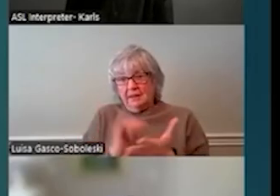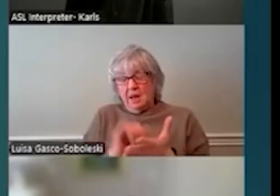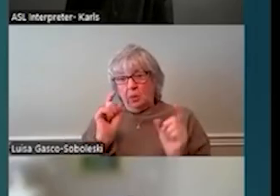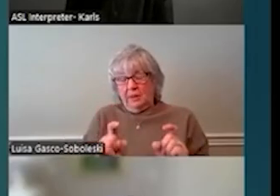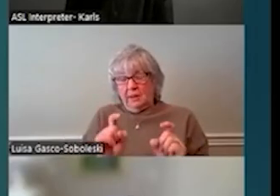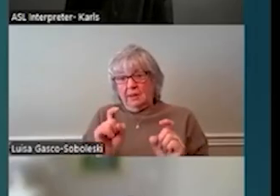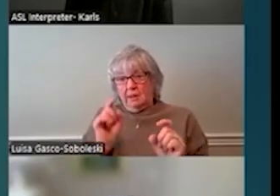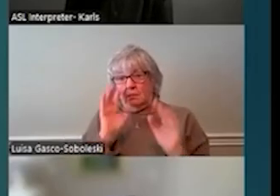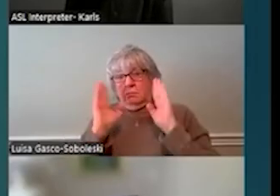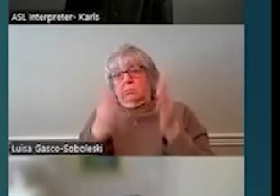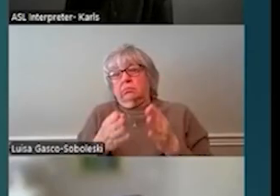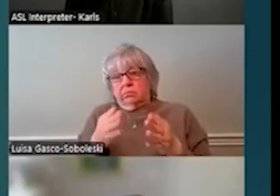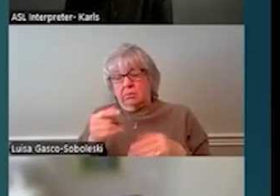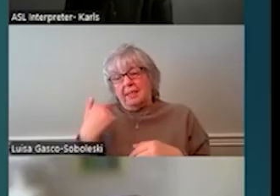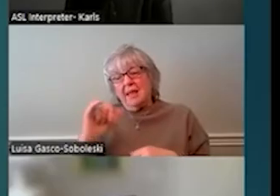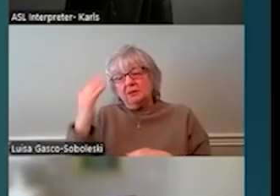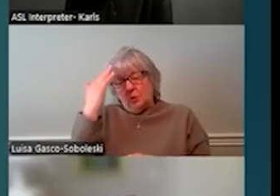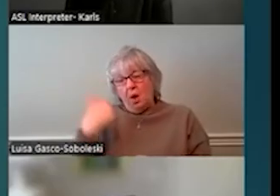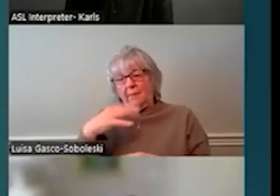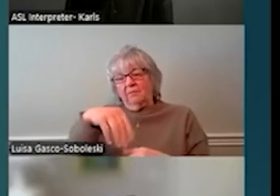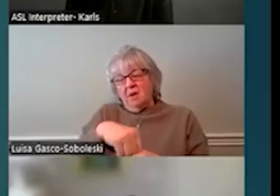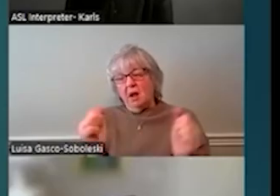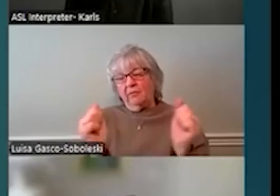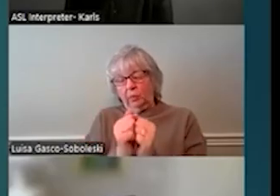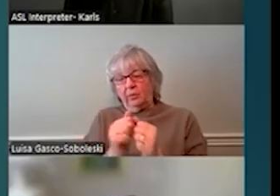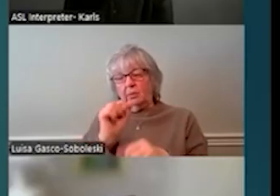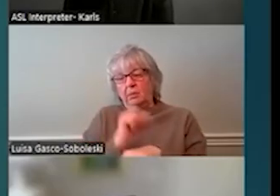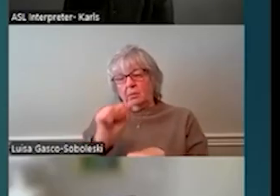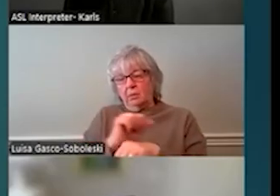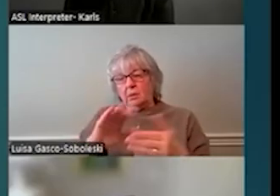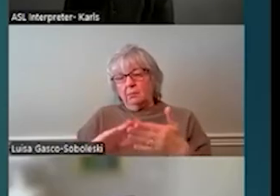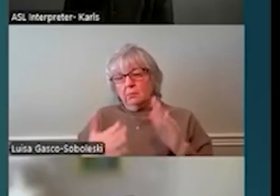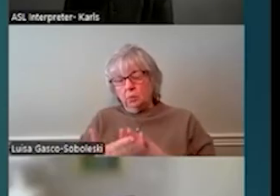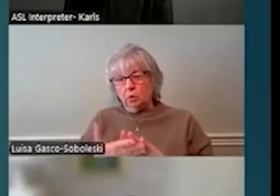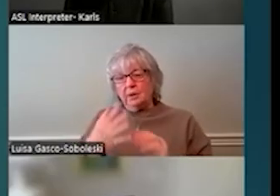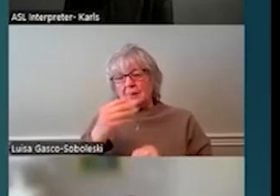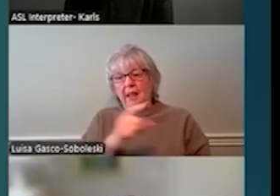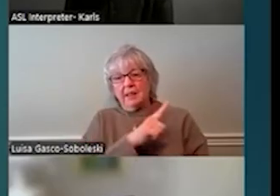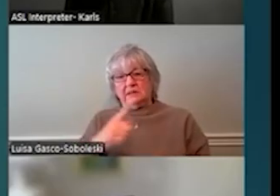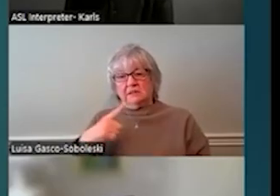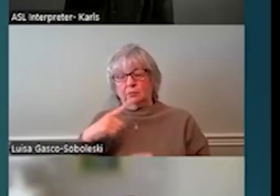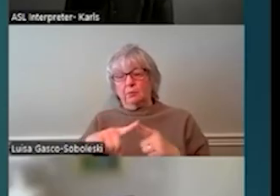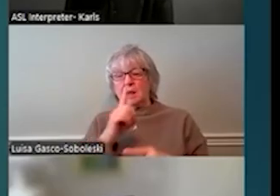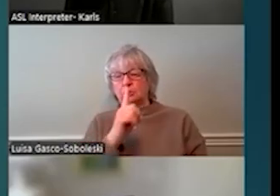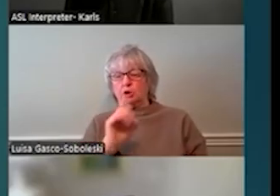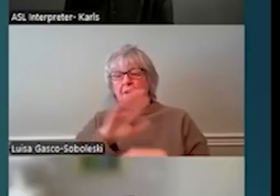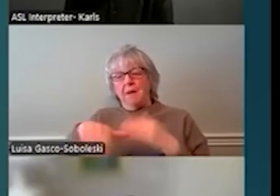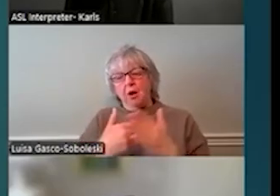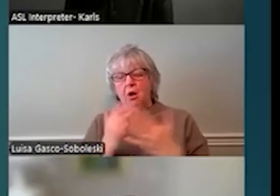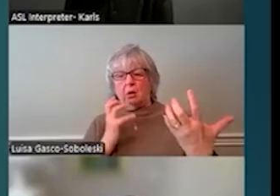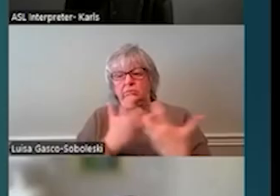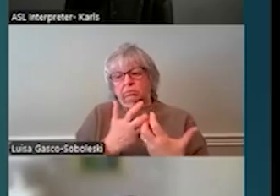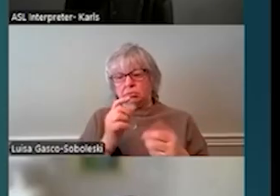VRI period. So they need to have an in-person interpreter. And that's why I'm involved on working with the